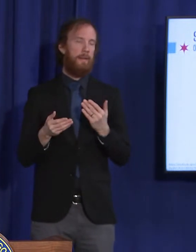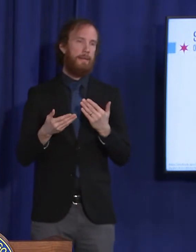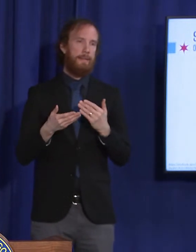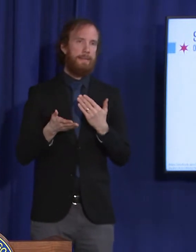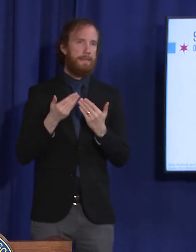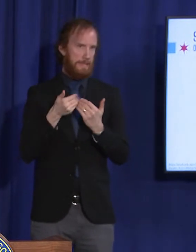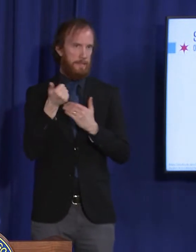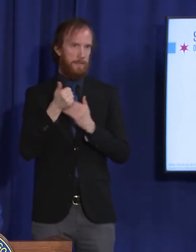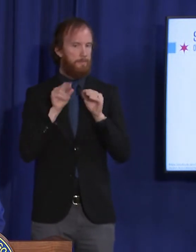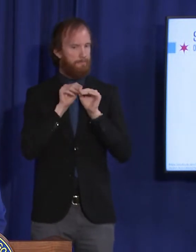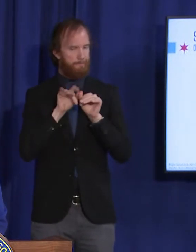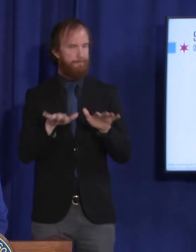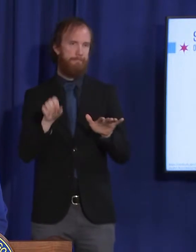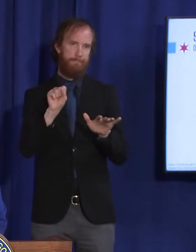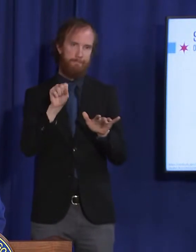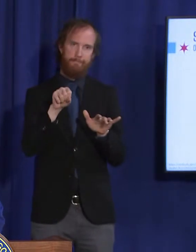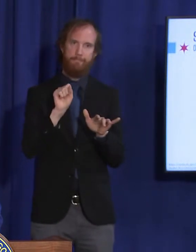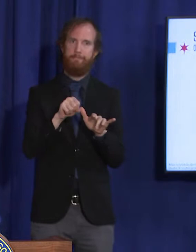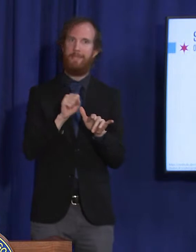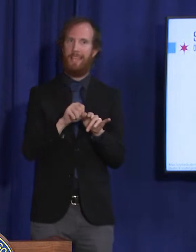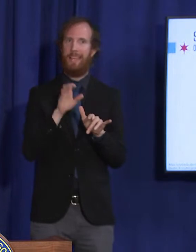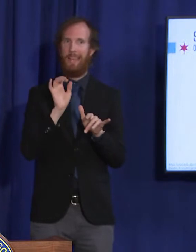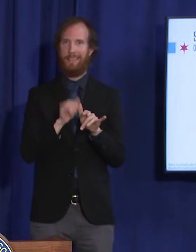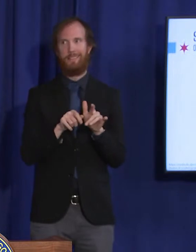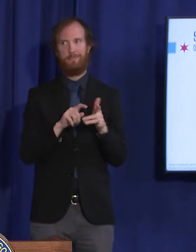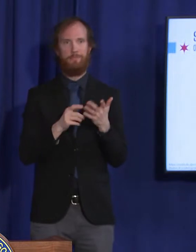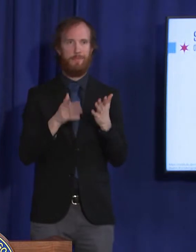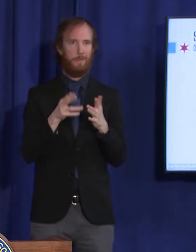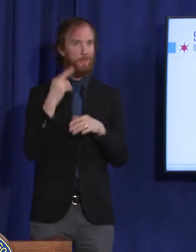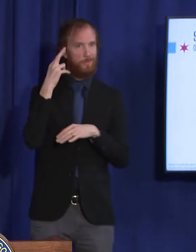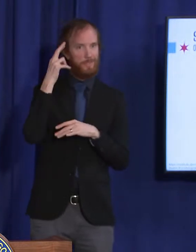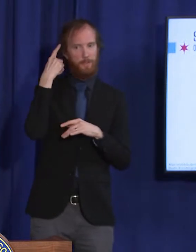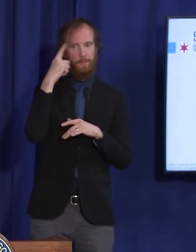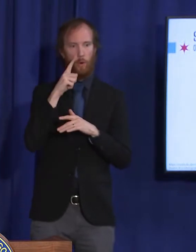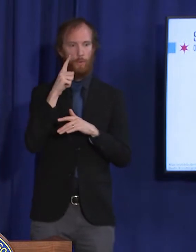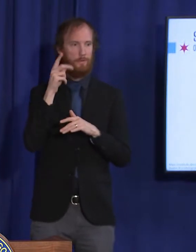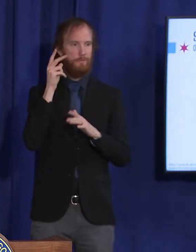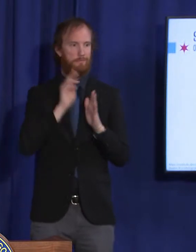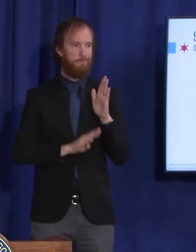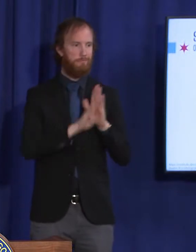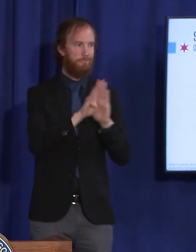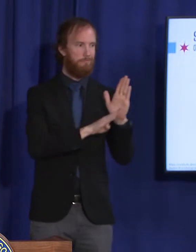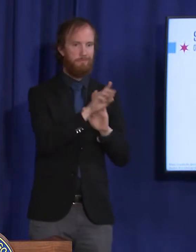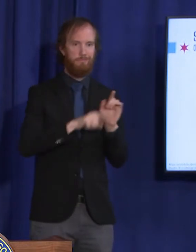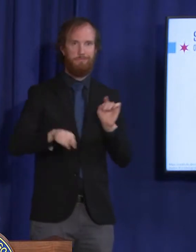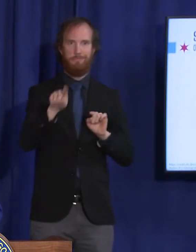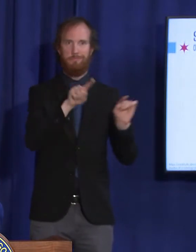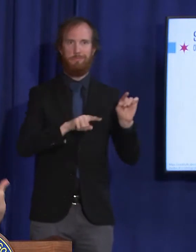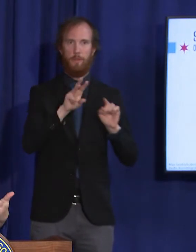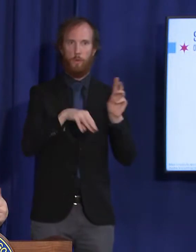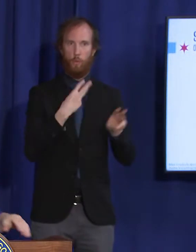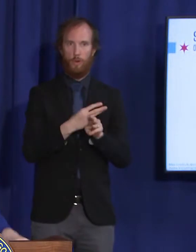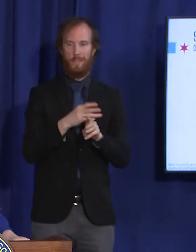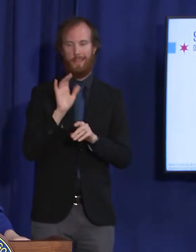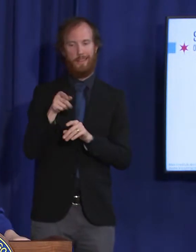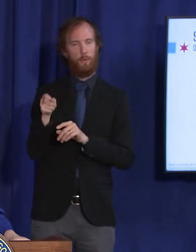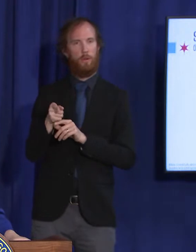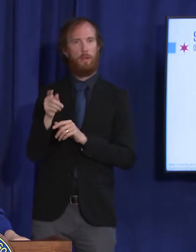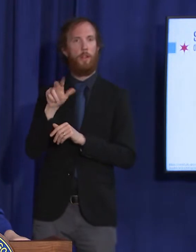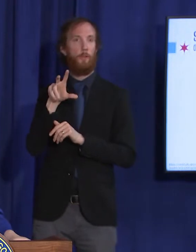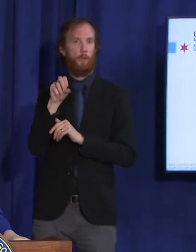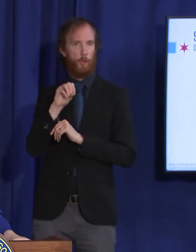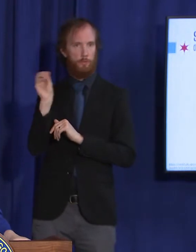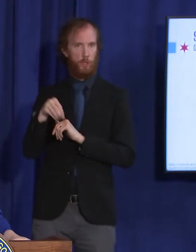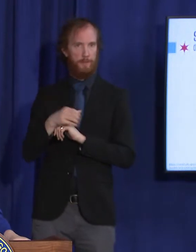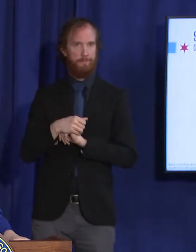probably some of what is driving that increase around the world is at just over 30% at this point. In Chicago, we've seen